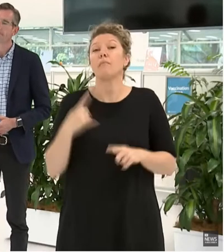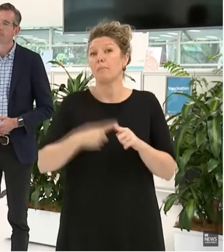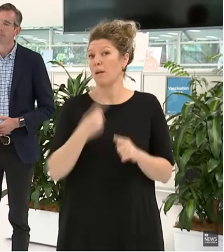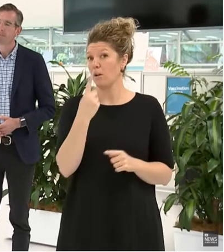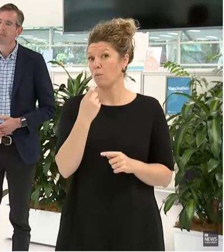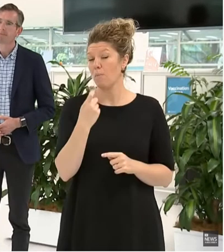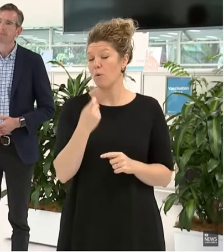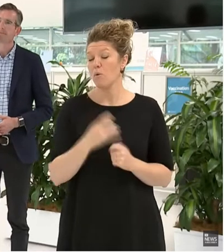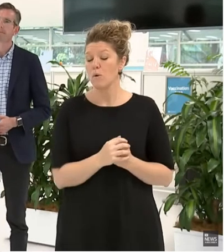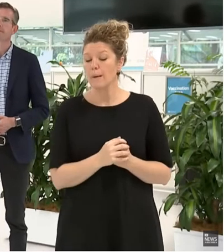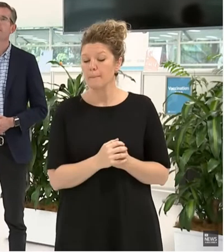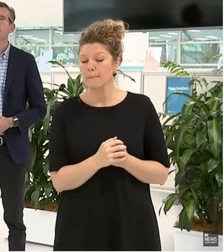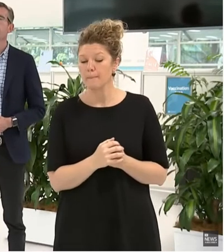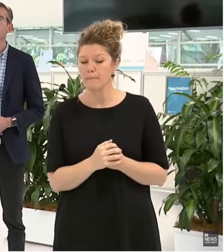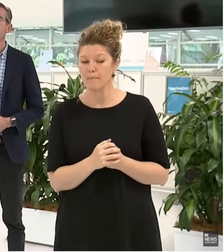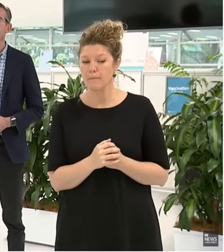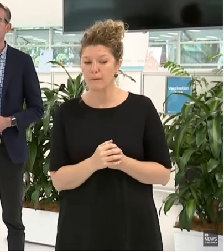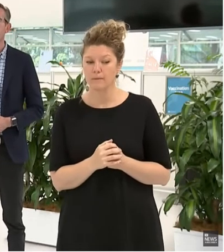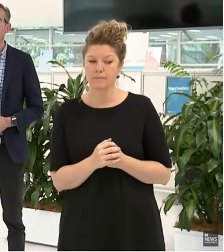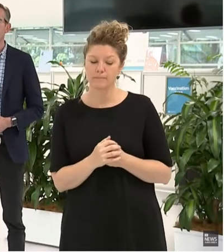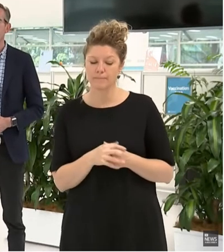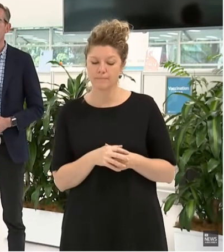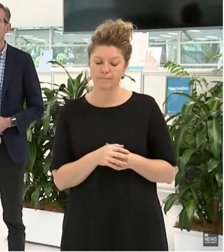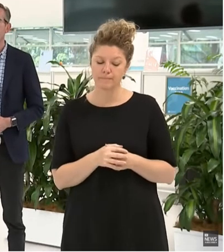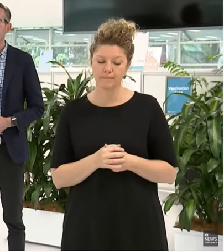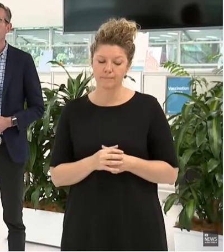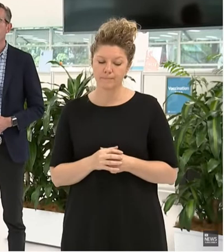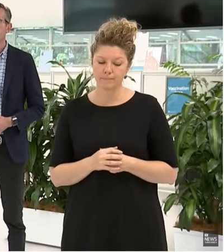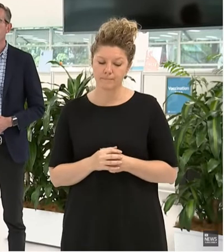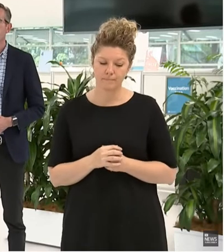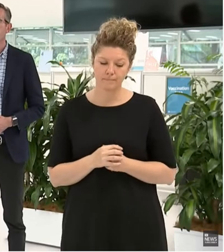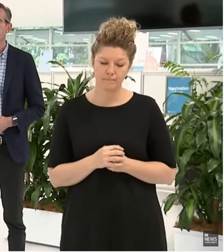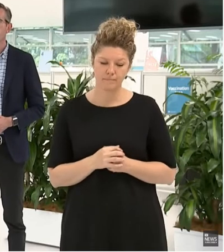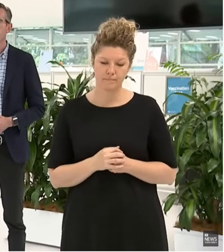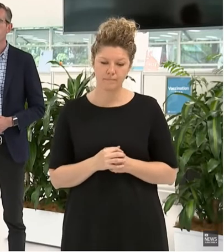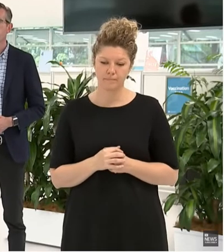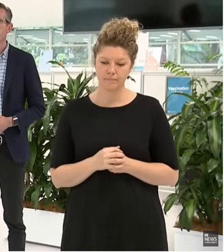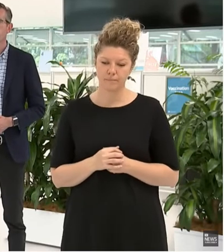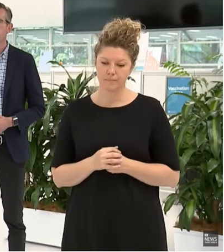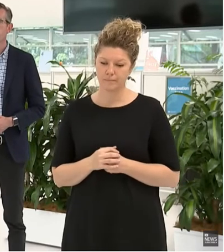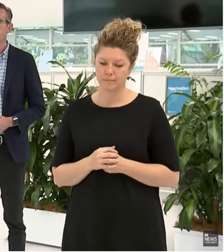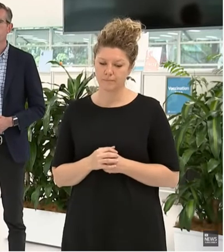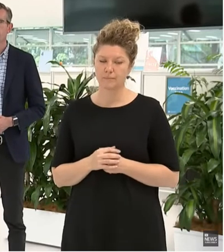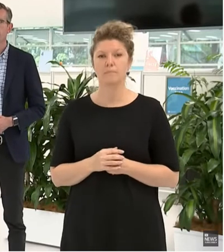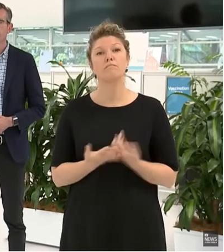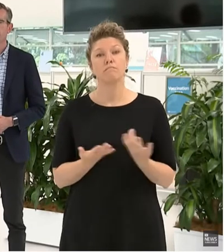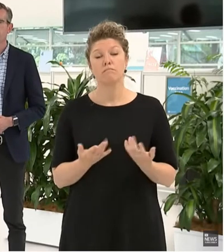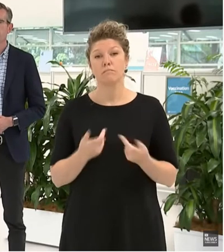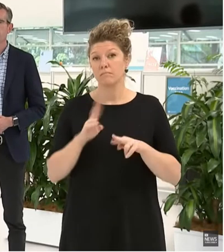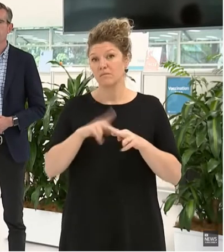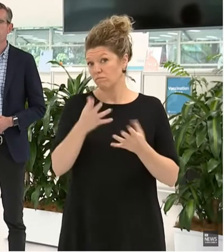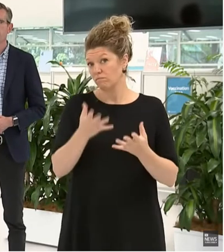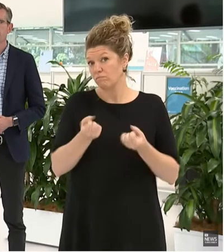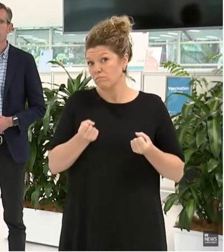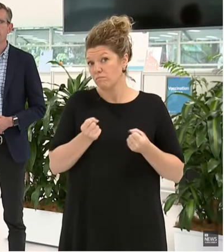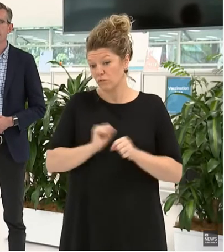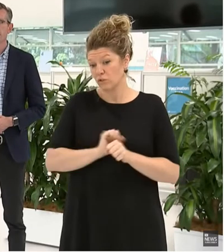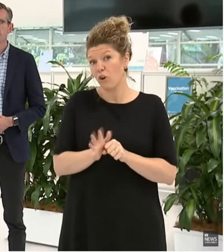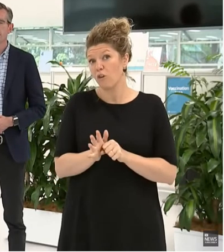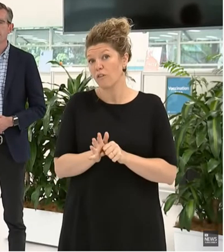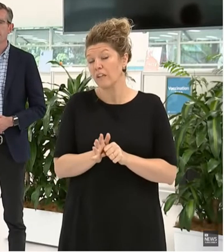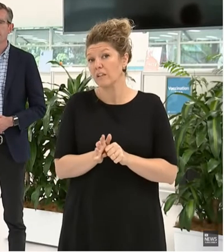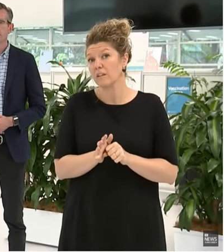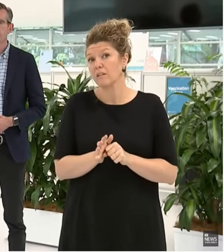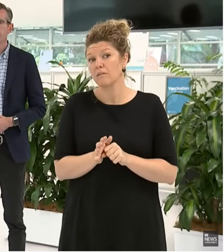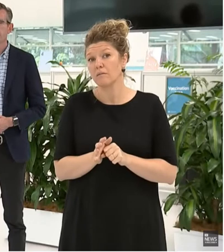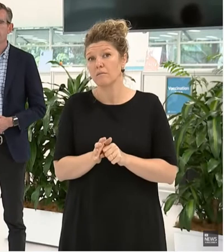I should mention as well, and that is this. Obviously, when you get the virus, presuming you don't